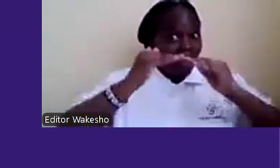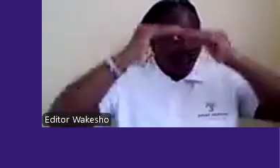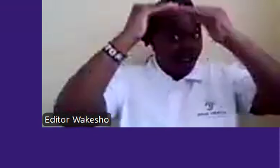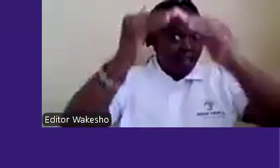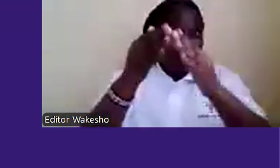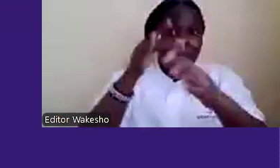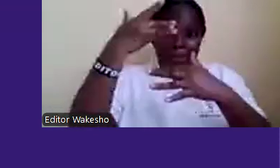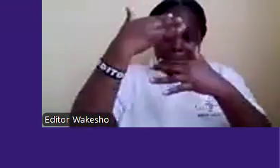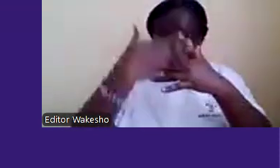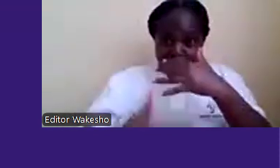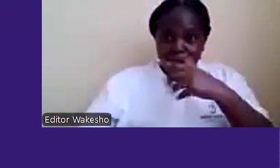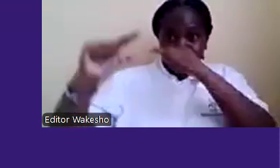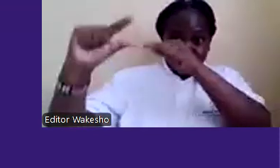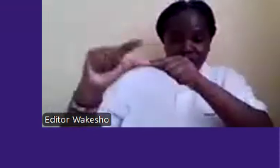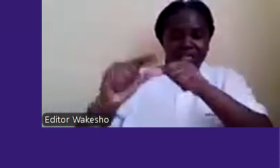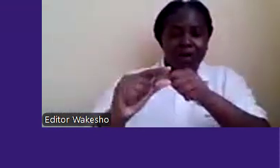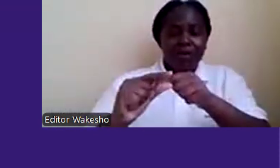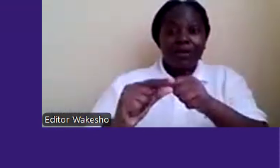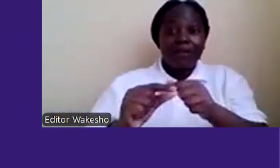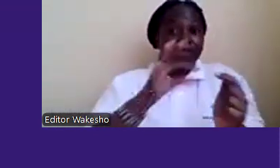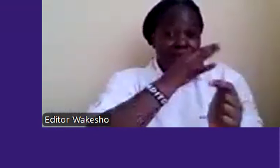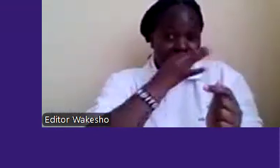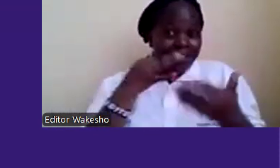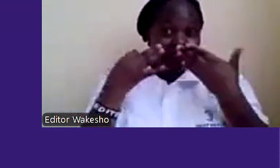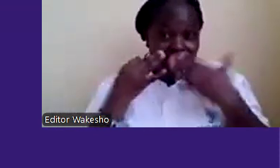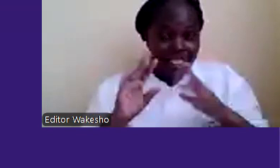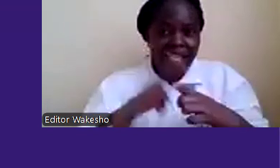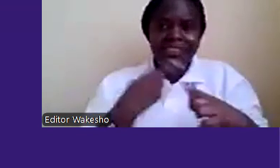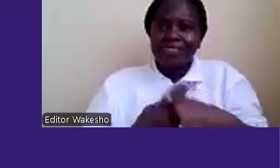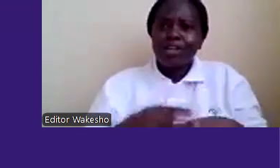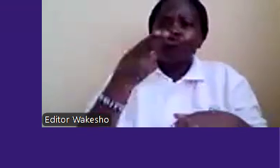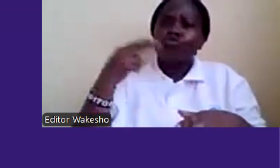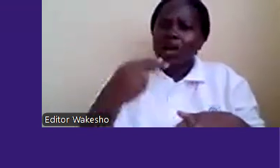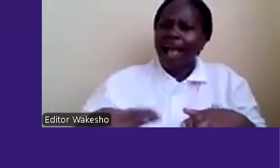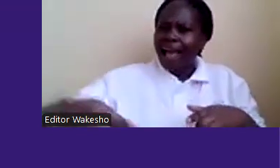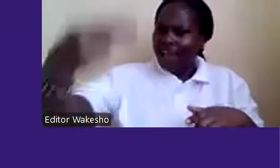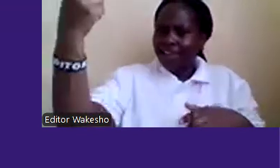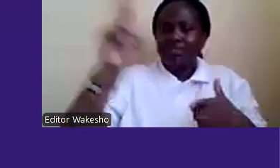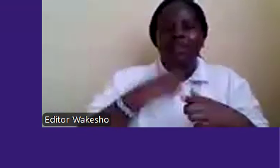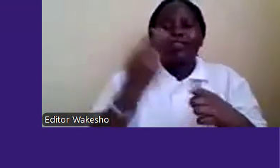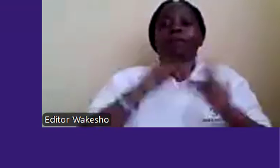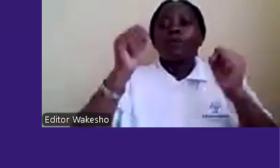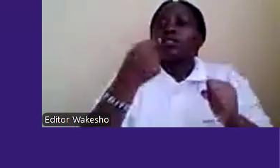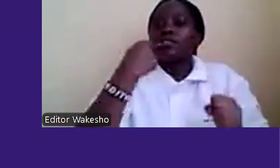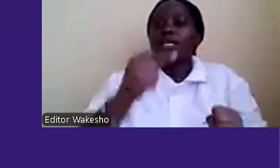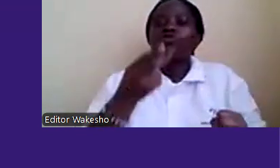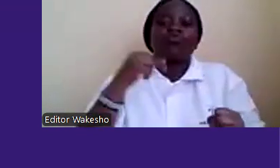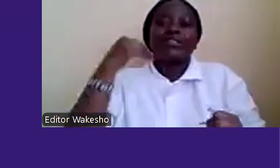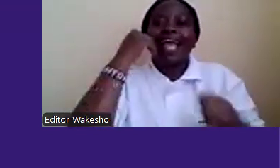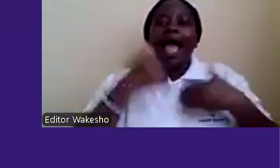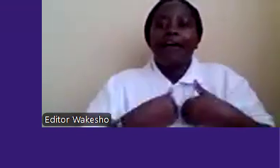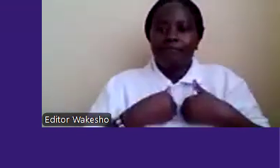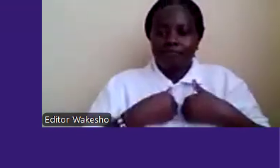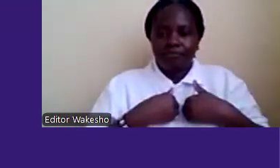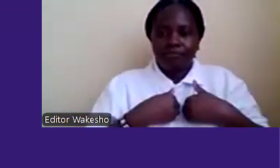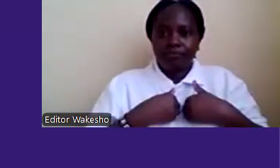you fasted. Notice the reason why you're fasting is so that we can at least get some baseline parameters